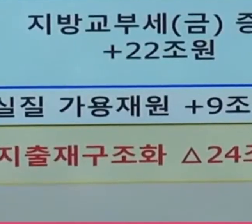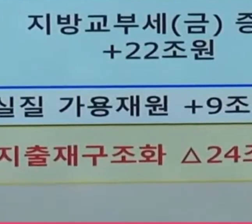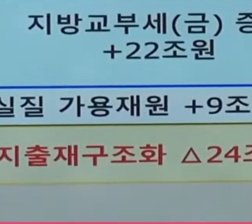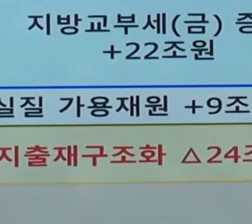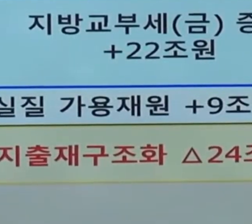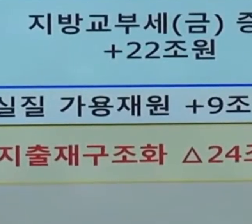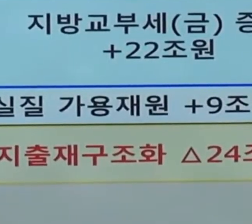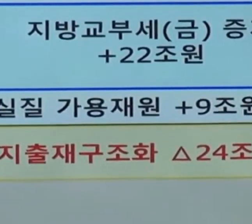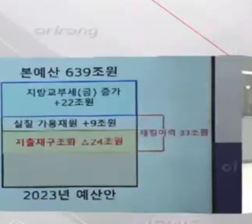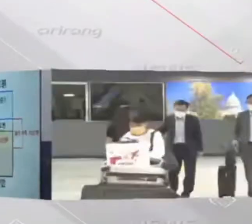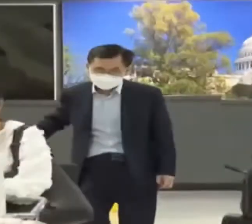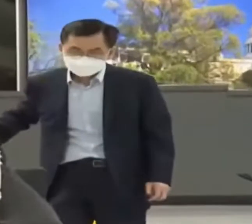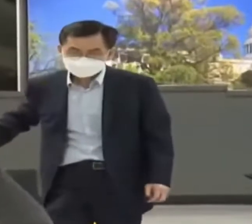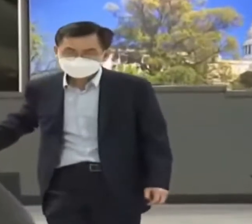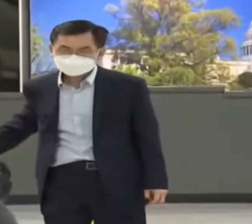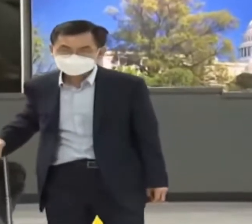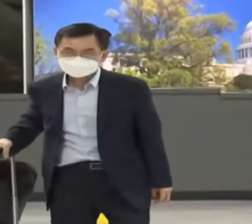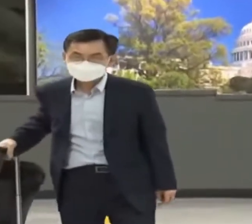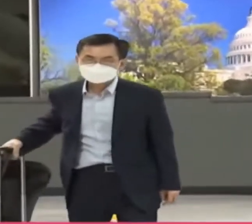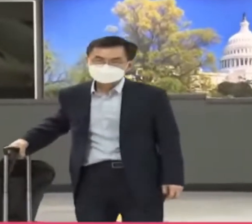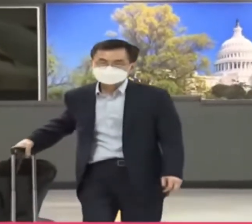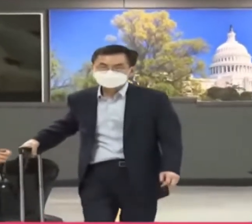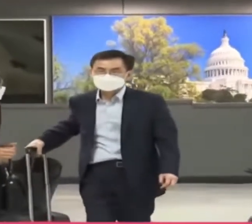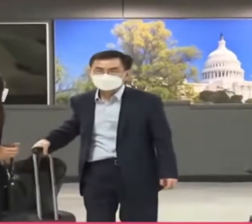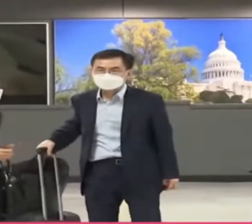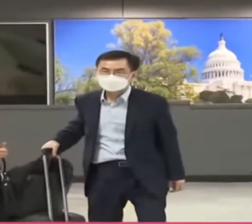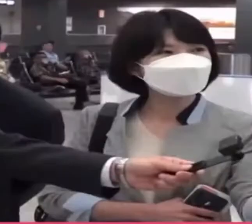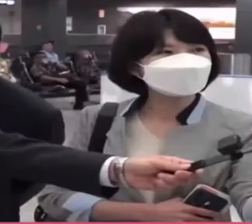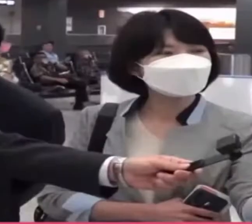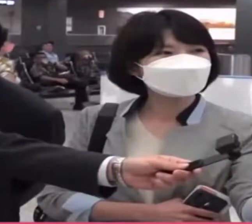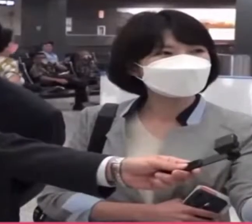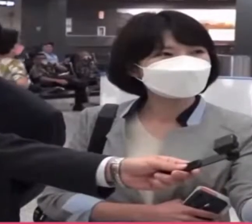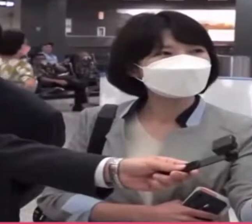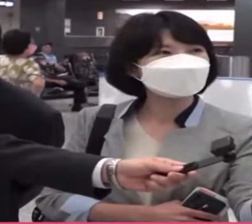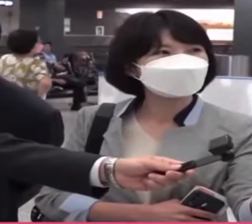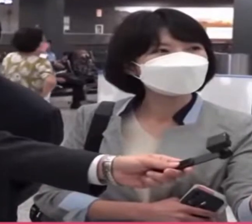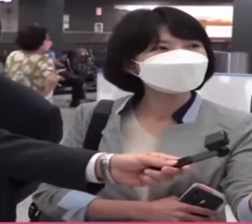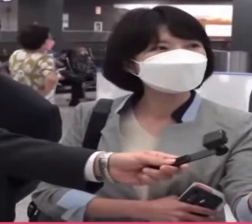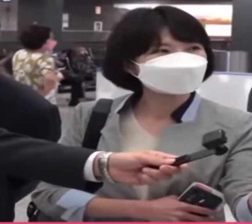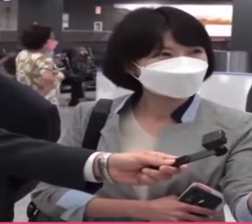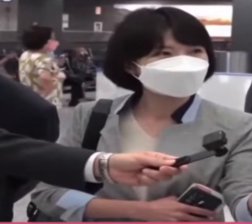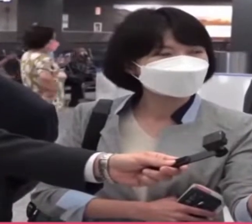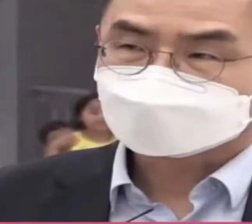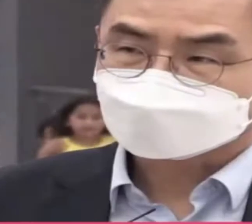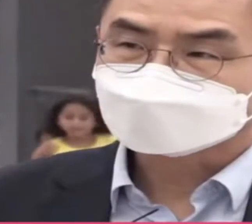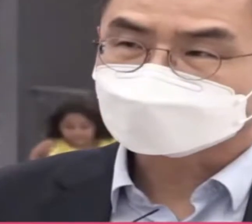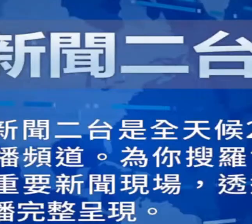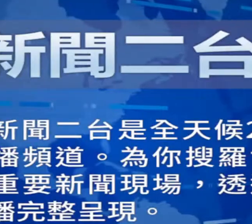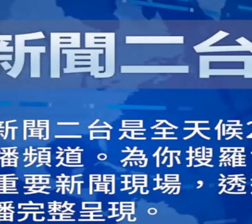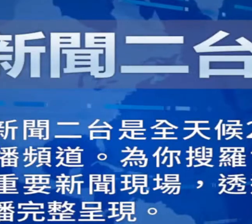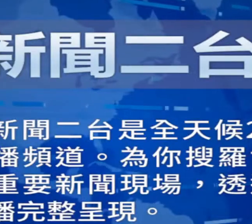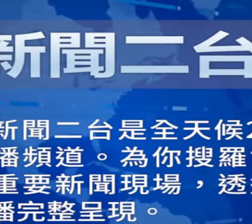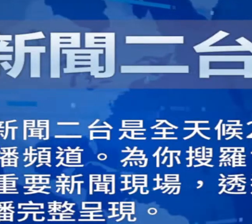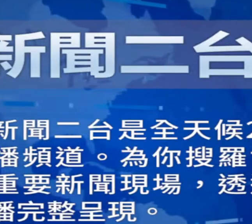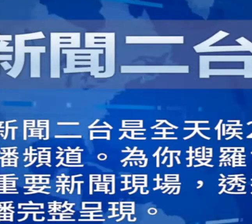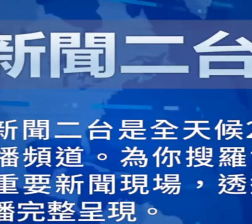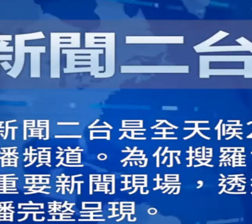soaring inflation. South Korean officials are in Washington to discuss ways to minimize the impact of the Inflation Reduction